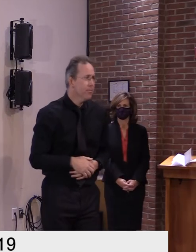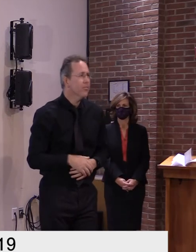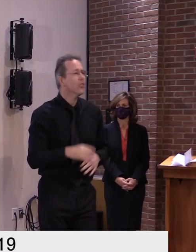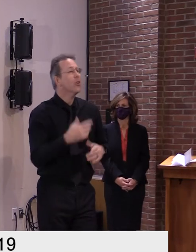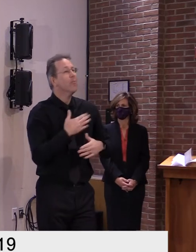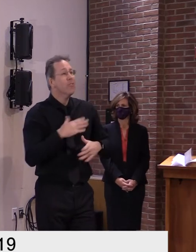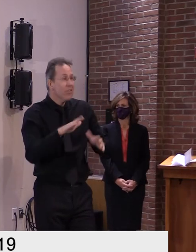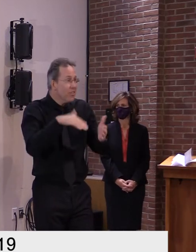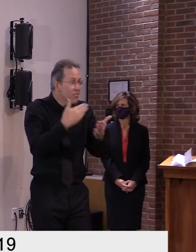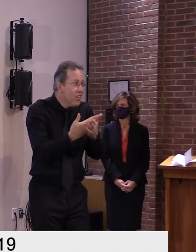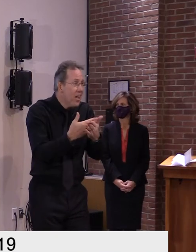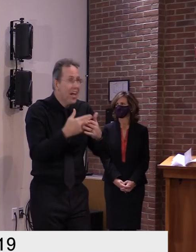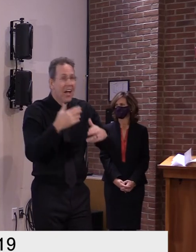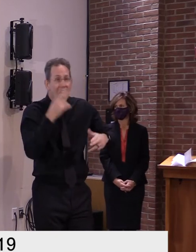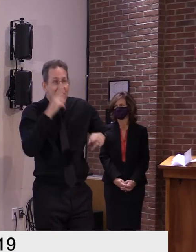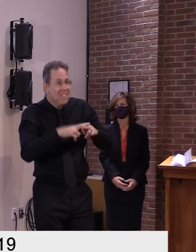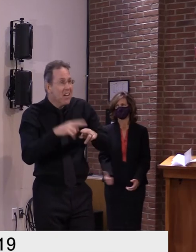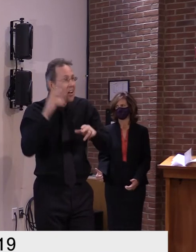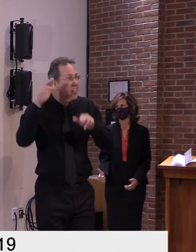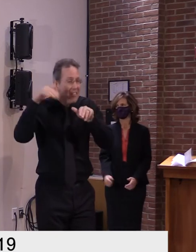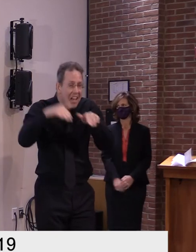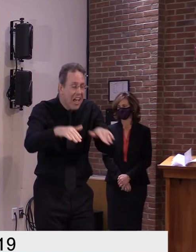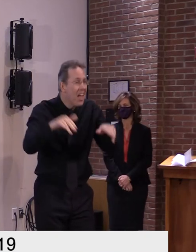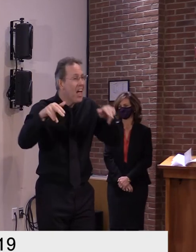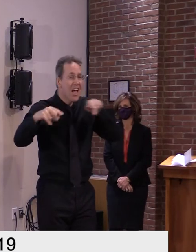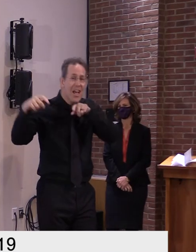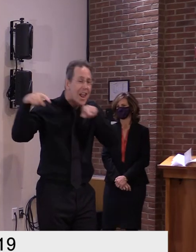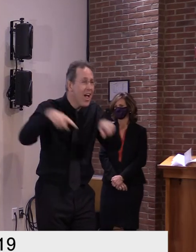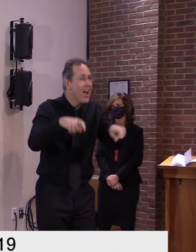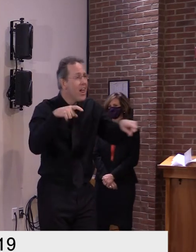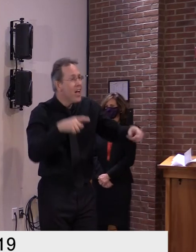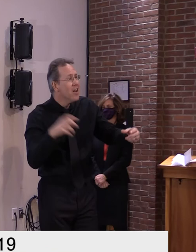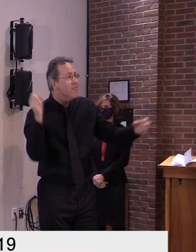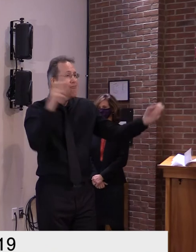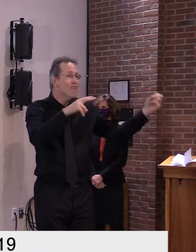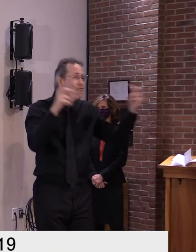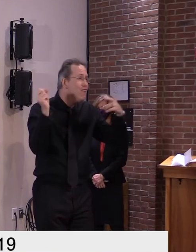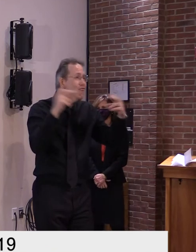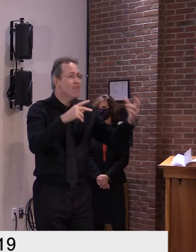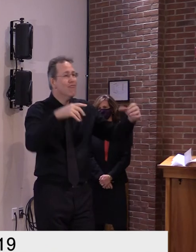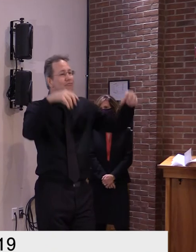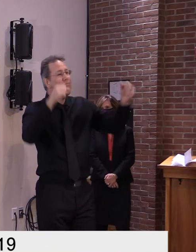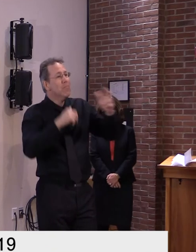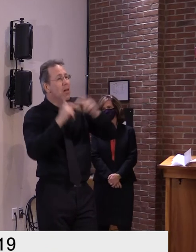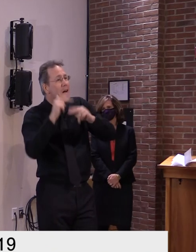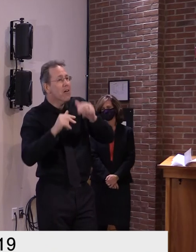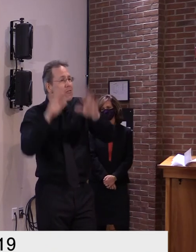bottom of a sled hill or a trailhead or at any other outdoor facility.